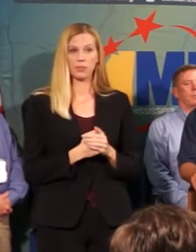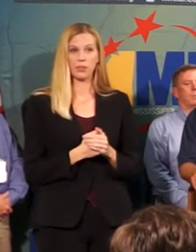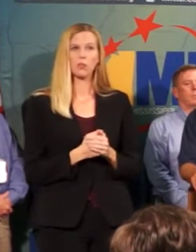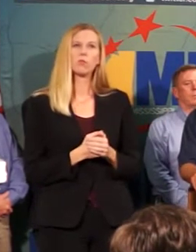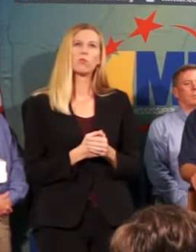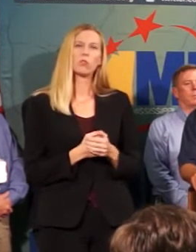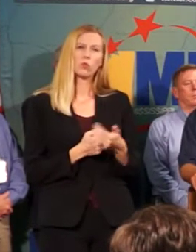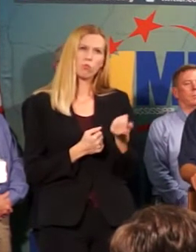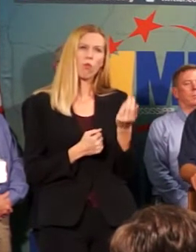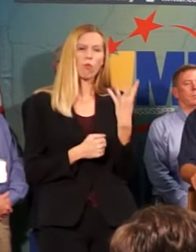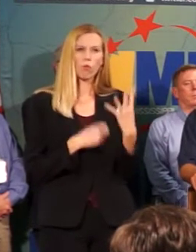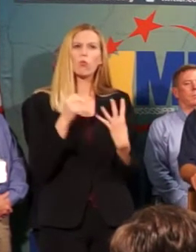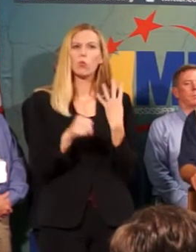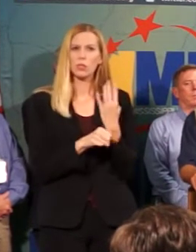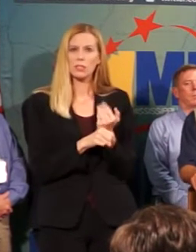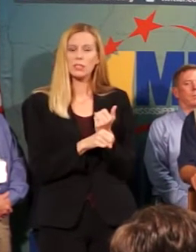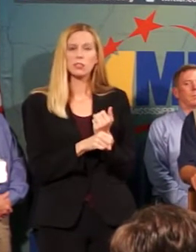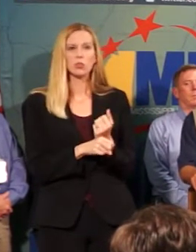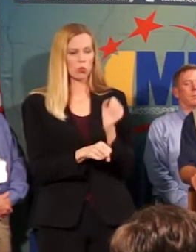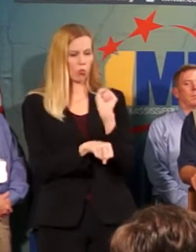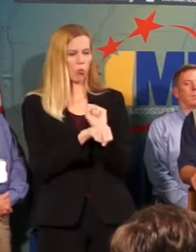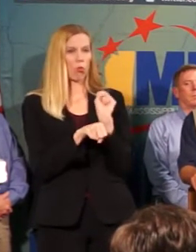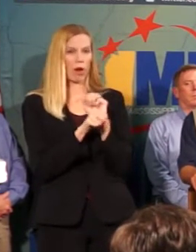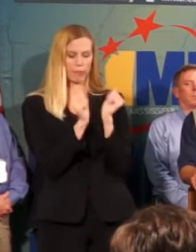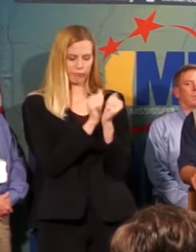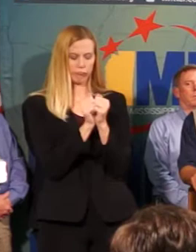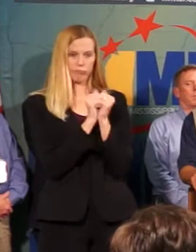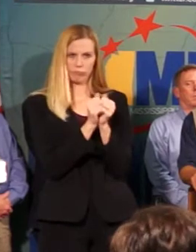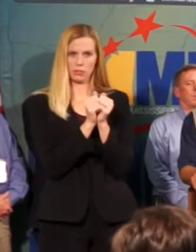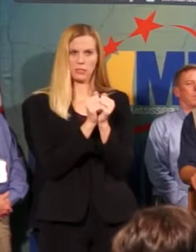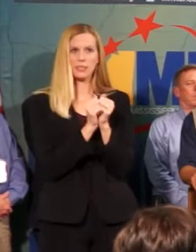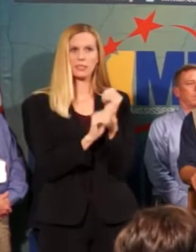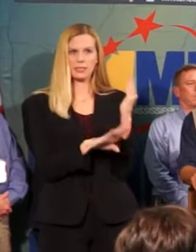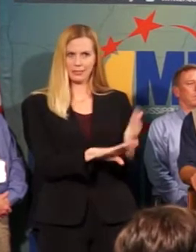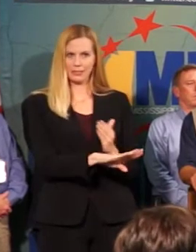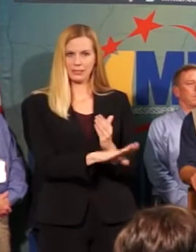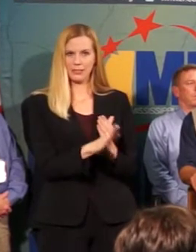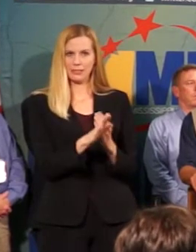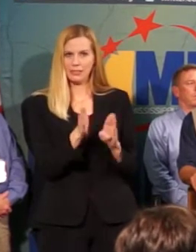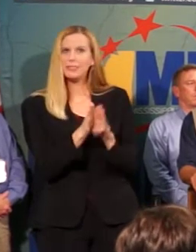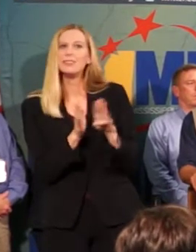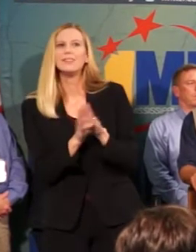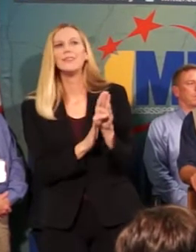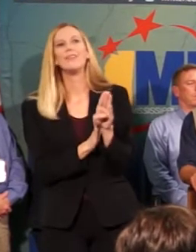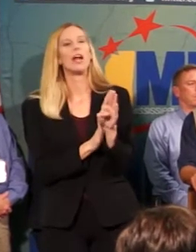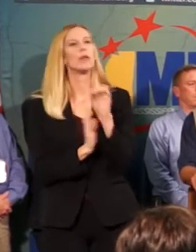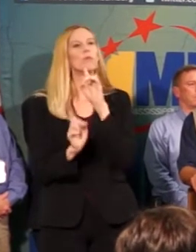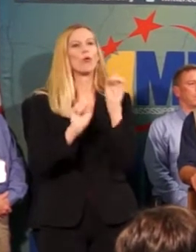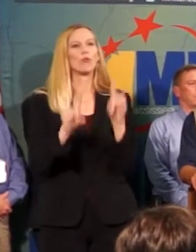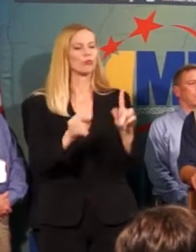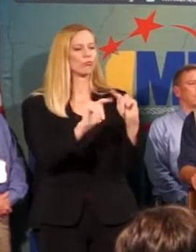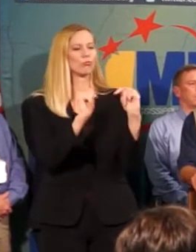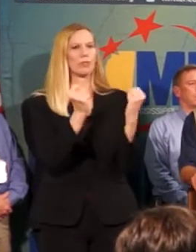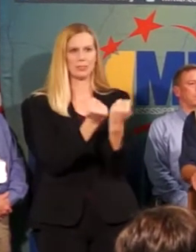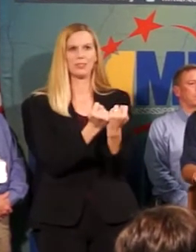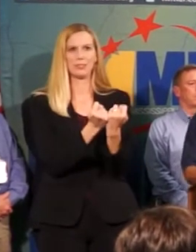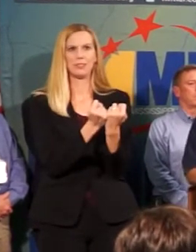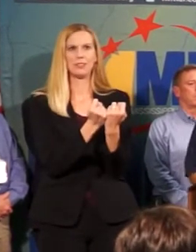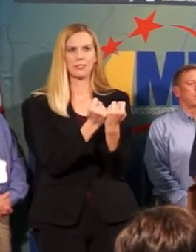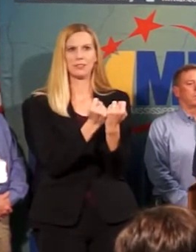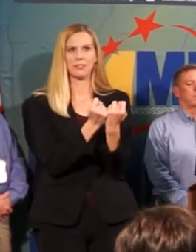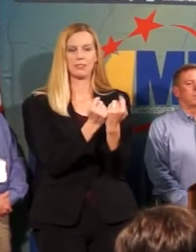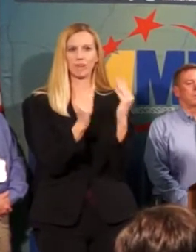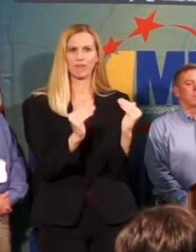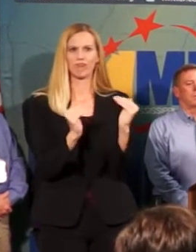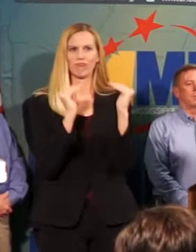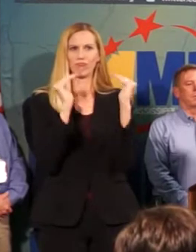last 4 years working with me and developing the most advanced response teams available. We will go